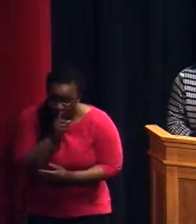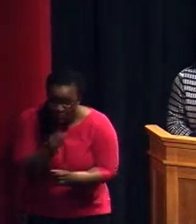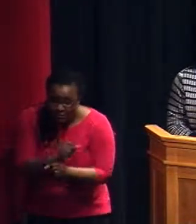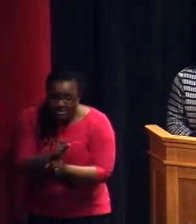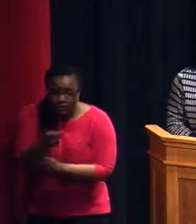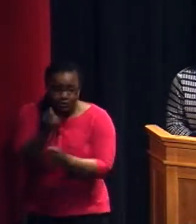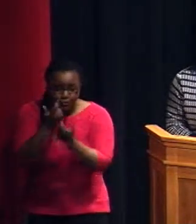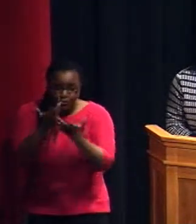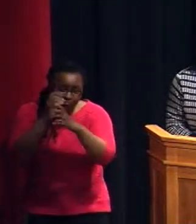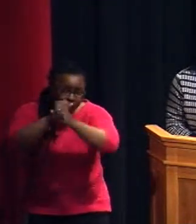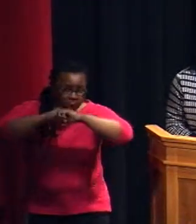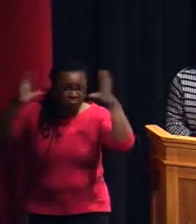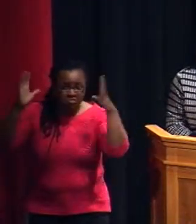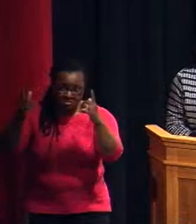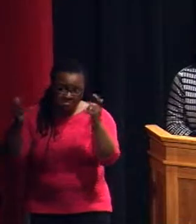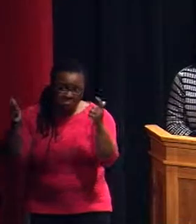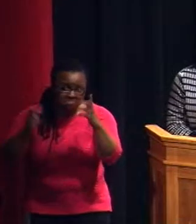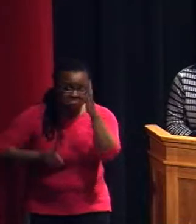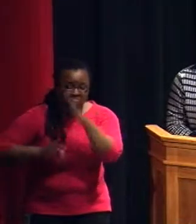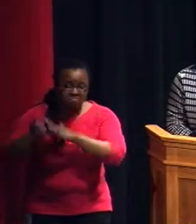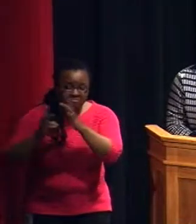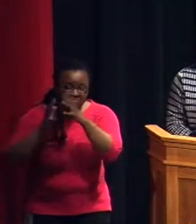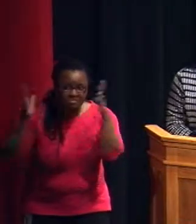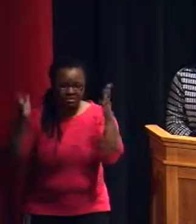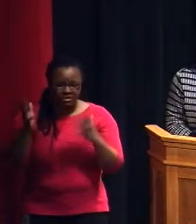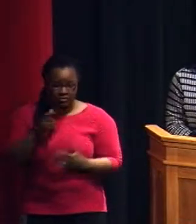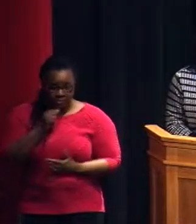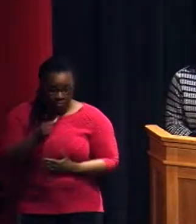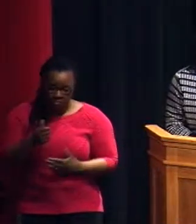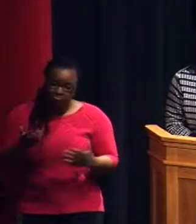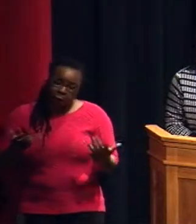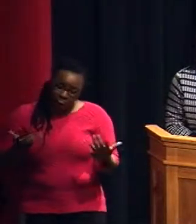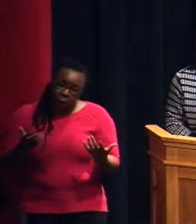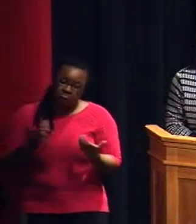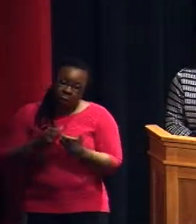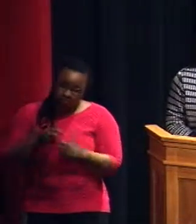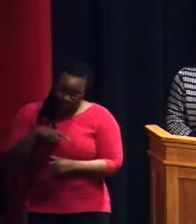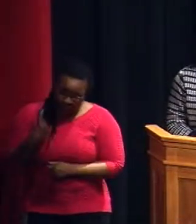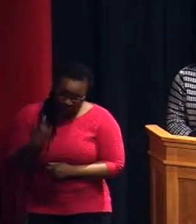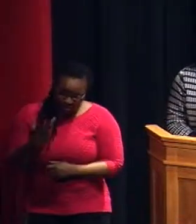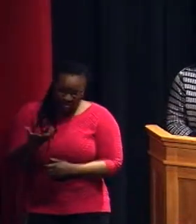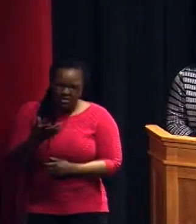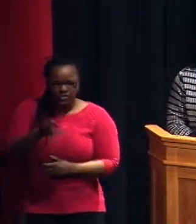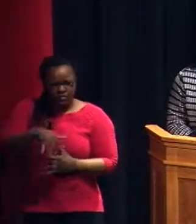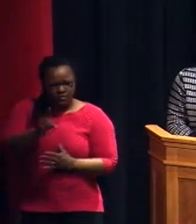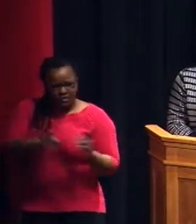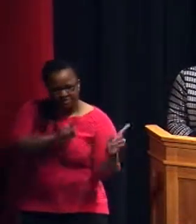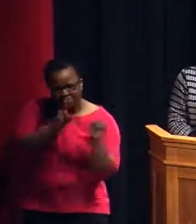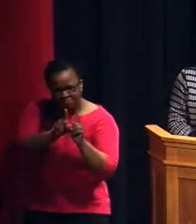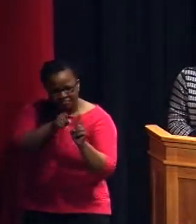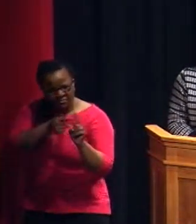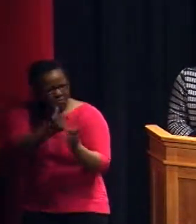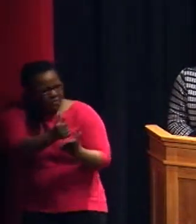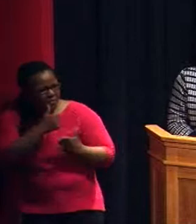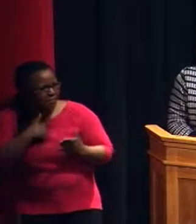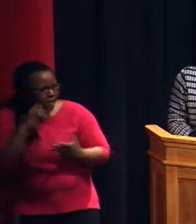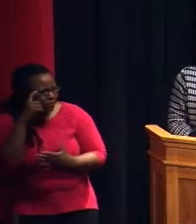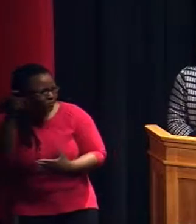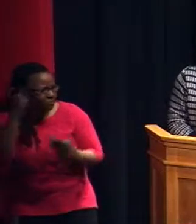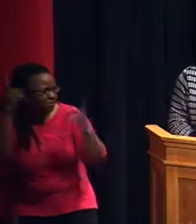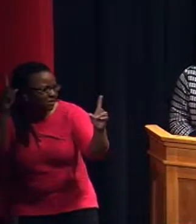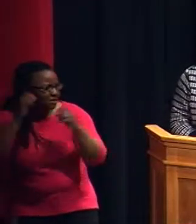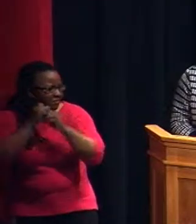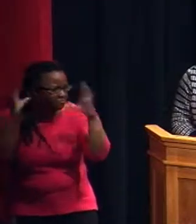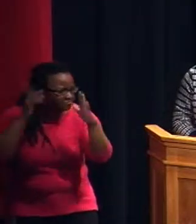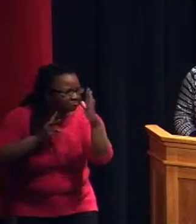You have to find someone who believes in you, and they believe in your dream, and you let them help you and propel you to